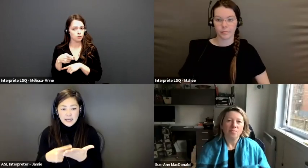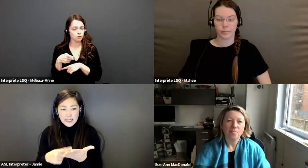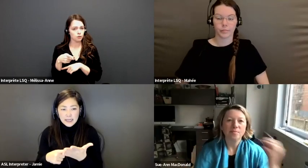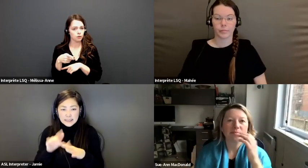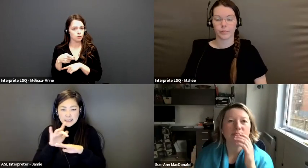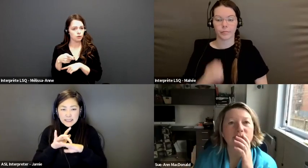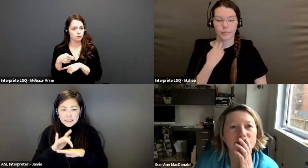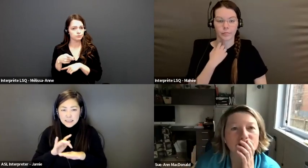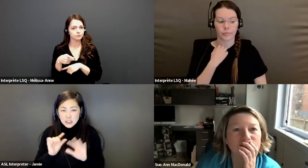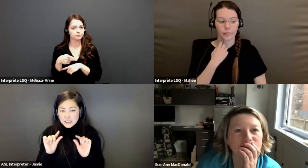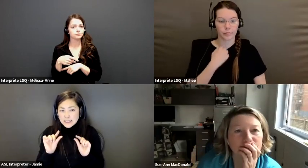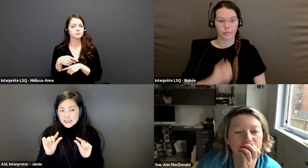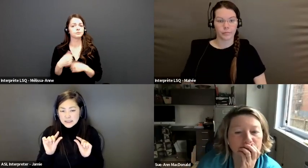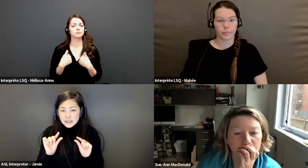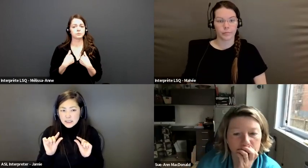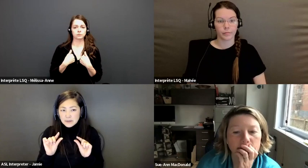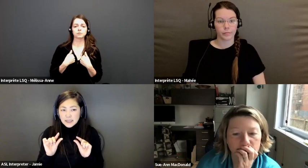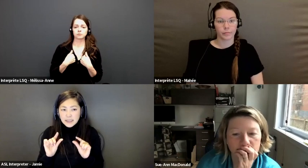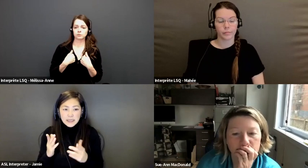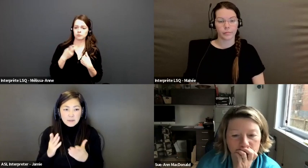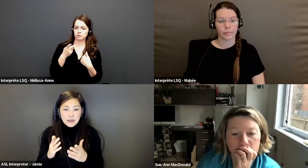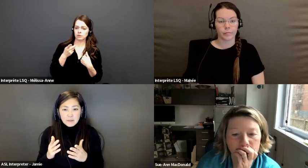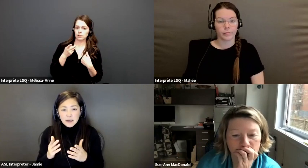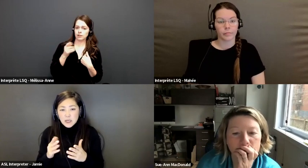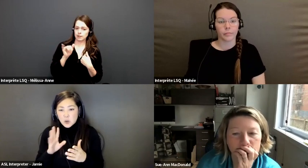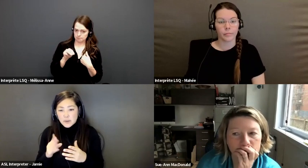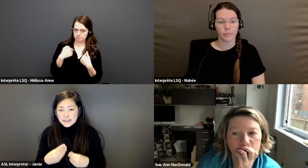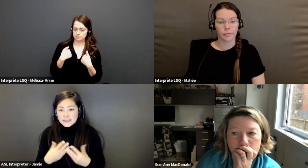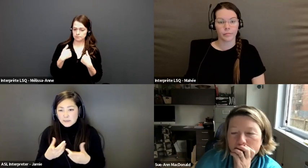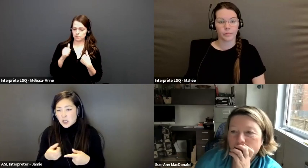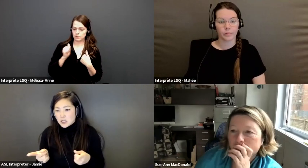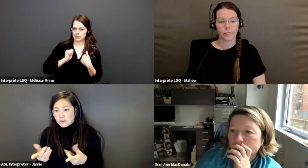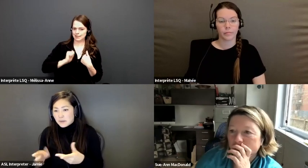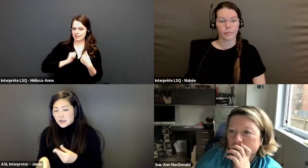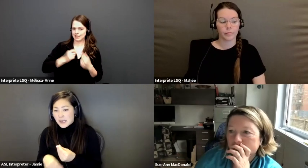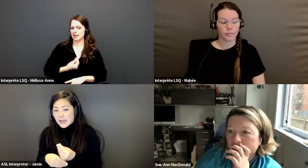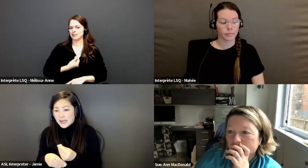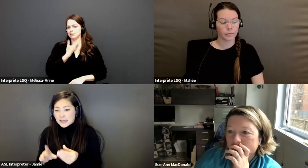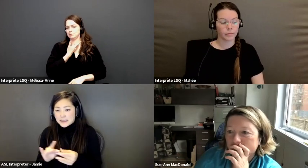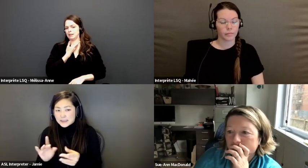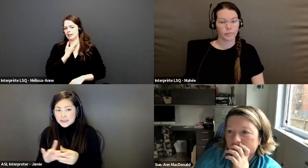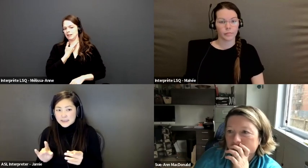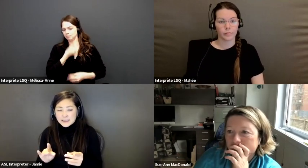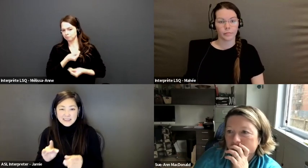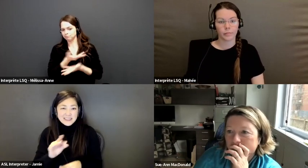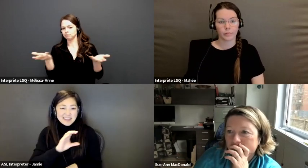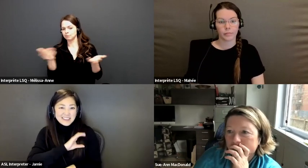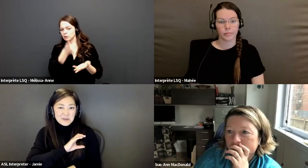inspire others to follow or add to. It seems like the answer to this police